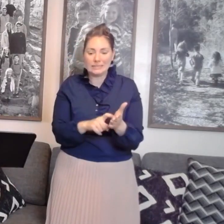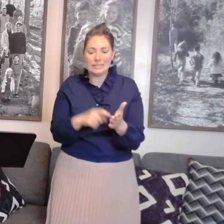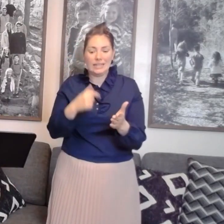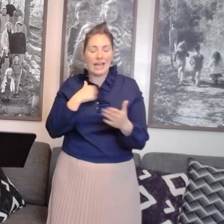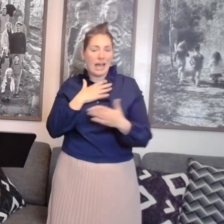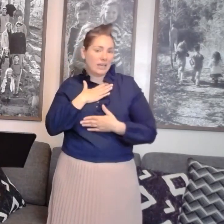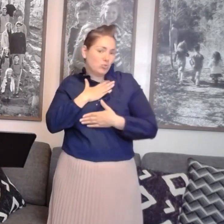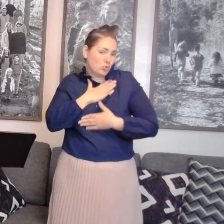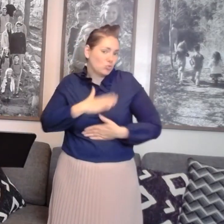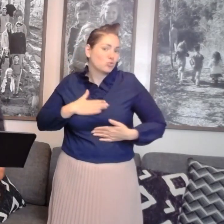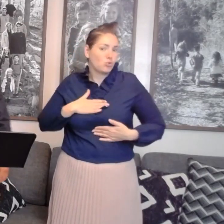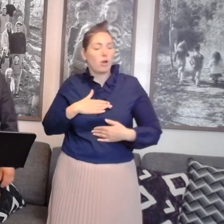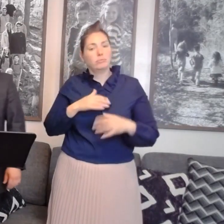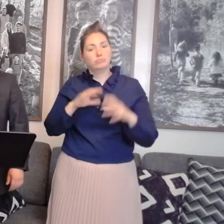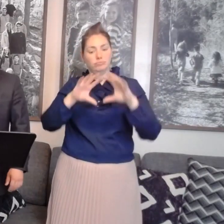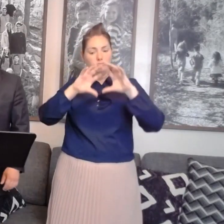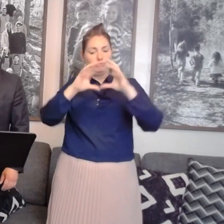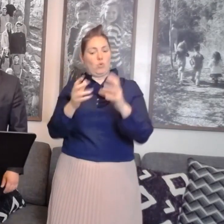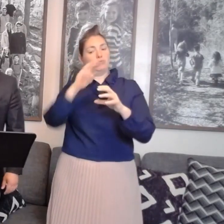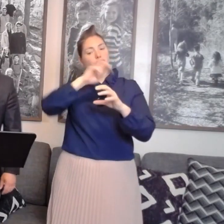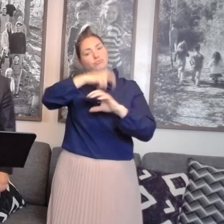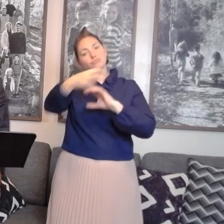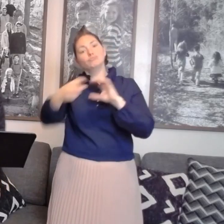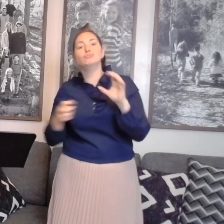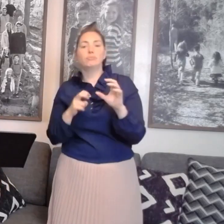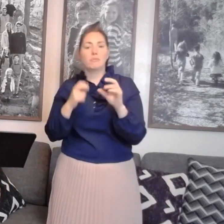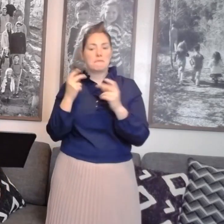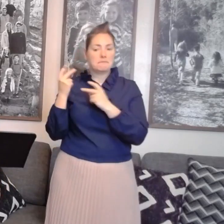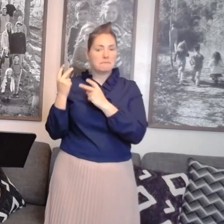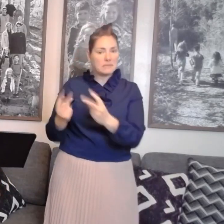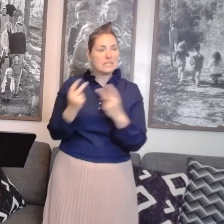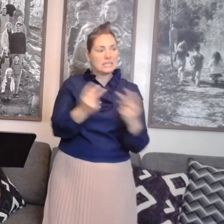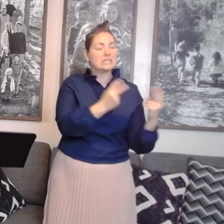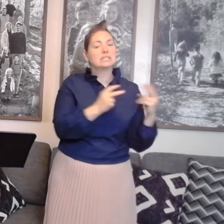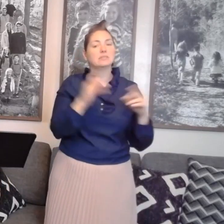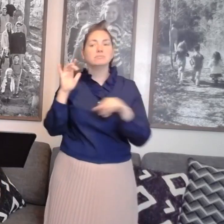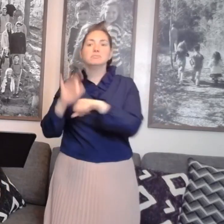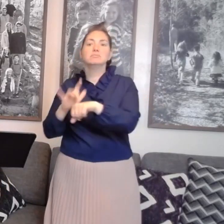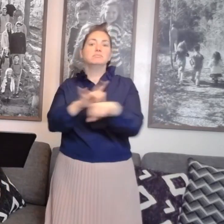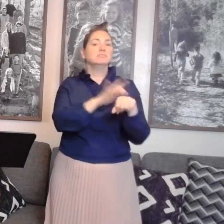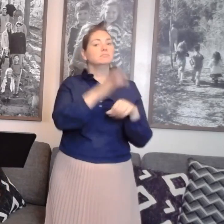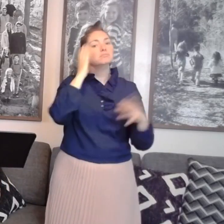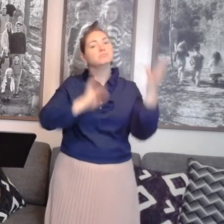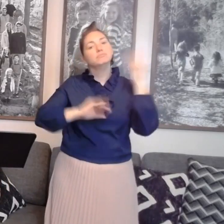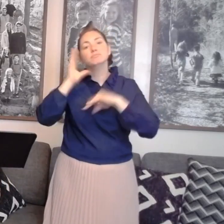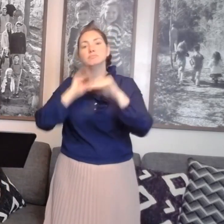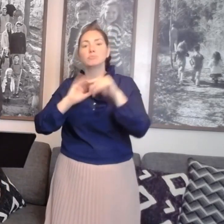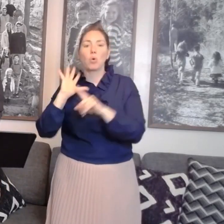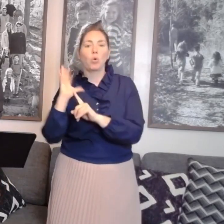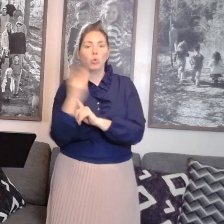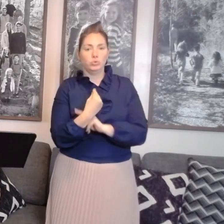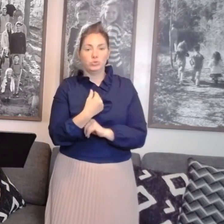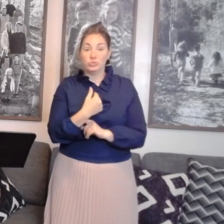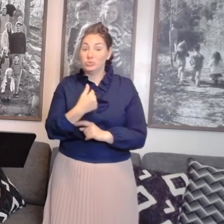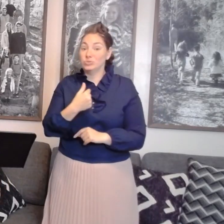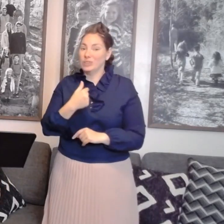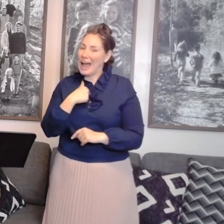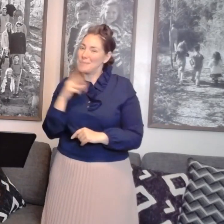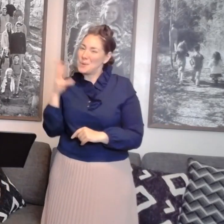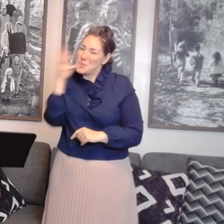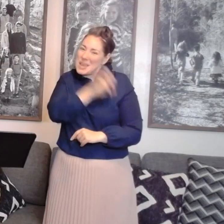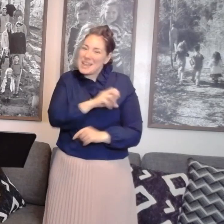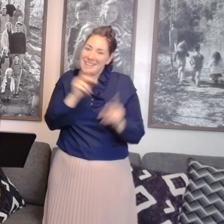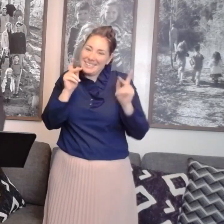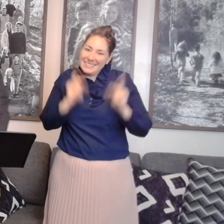enjoy traveling. I enjoy visiting places and experiencing culture. I'm one of the weird